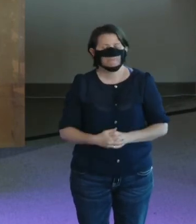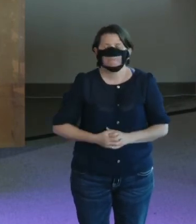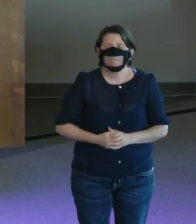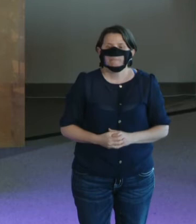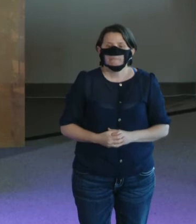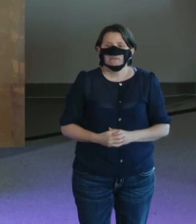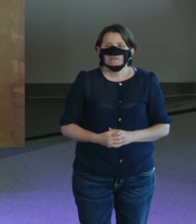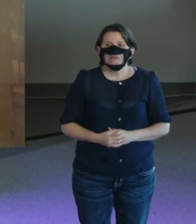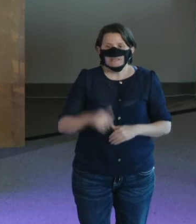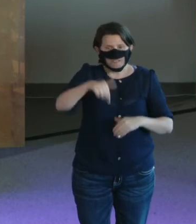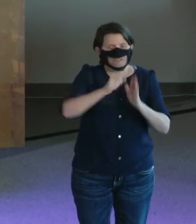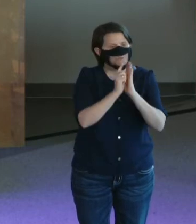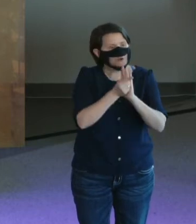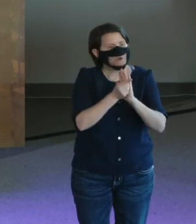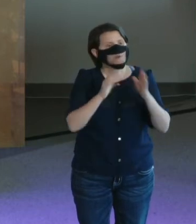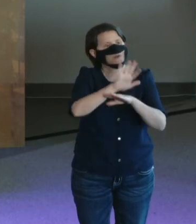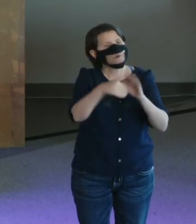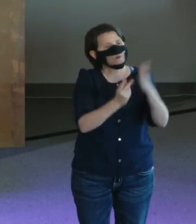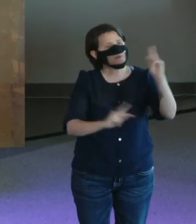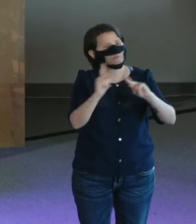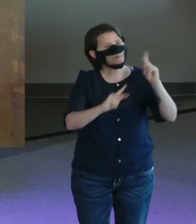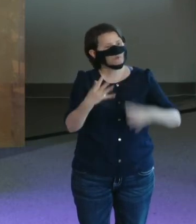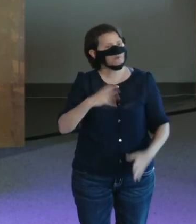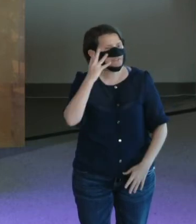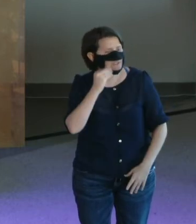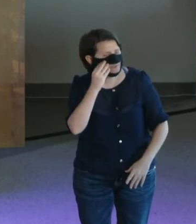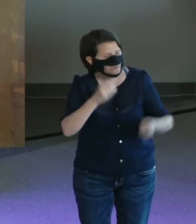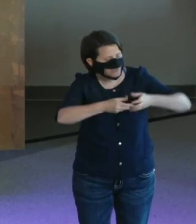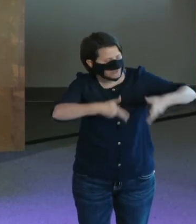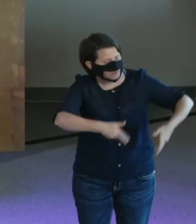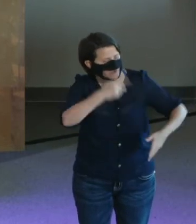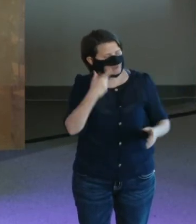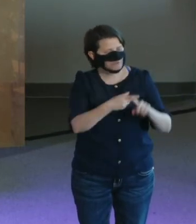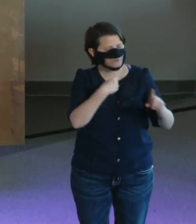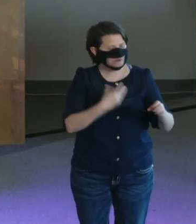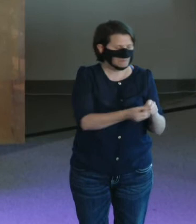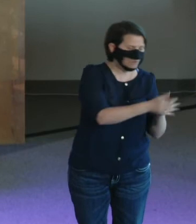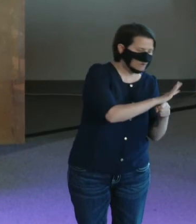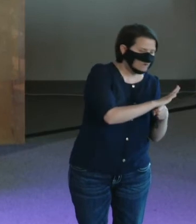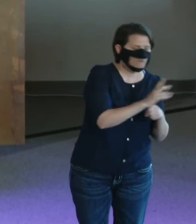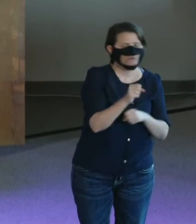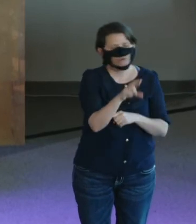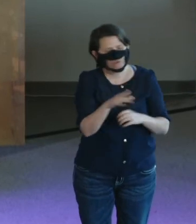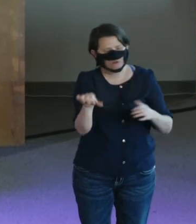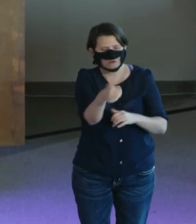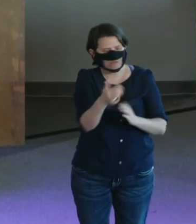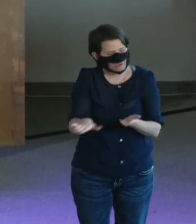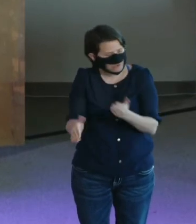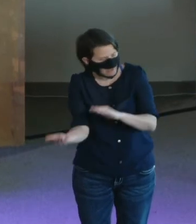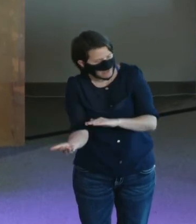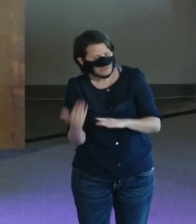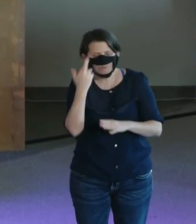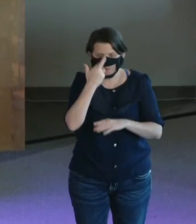of those who have lost loved ones at this time. Whether it's COVID-related or not,